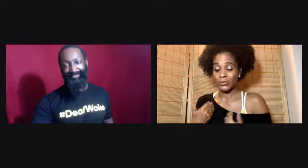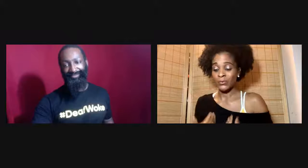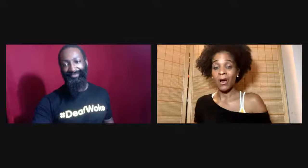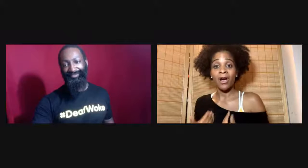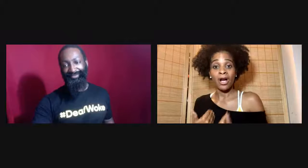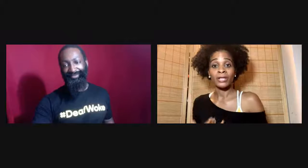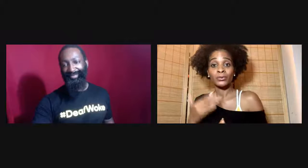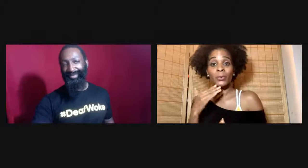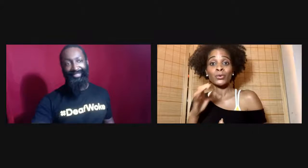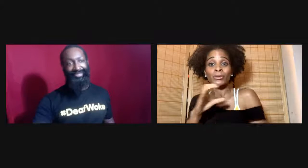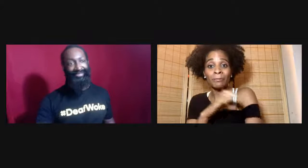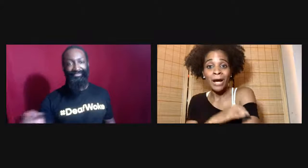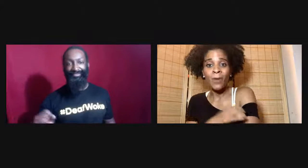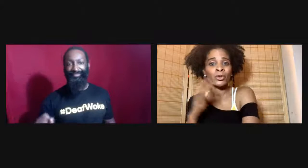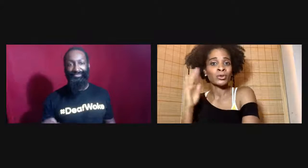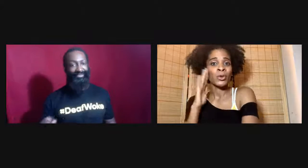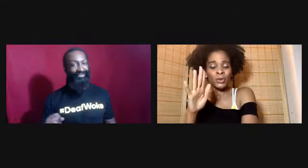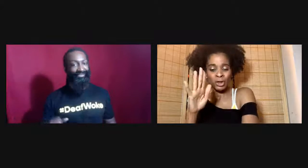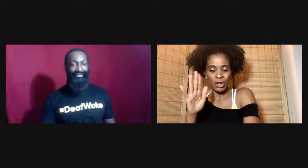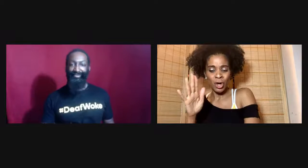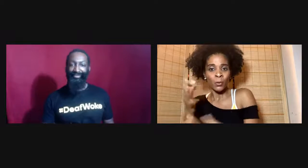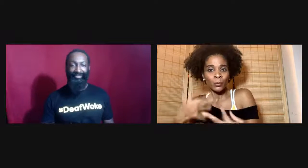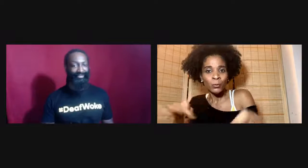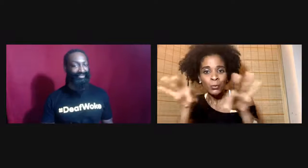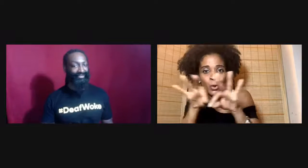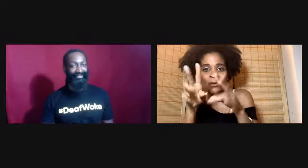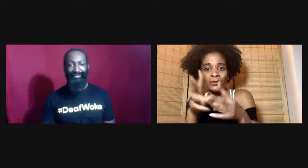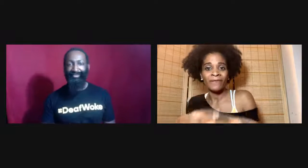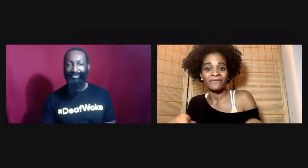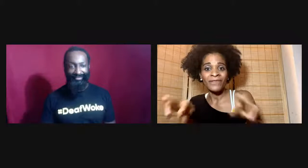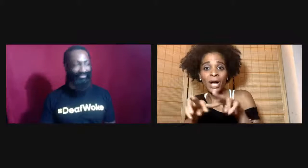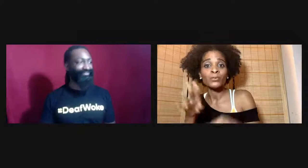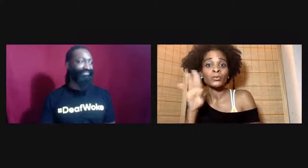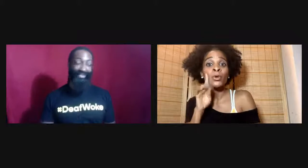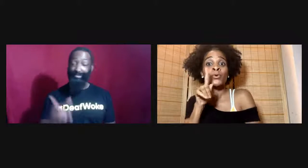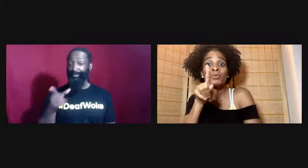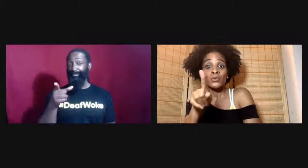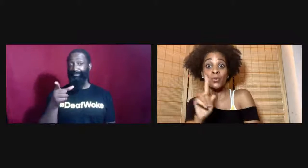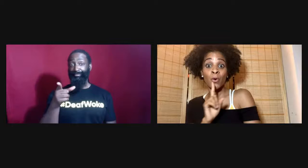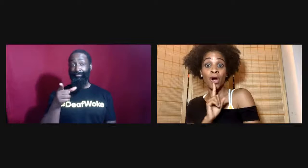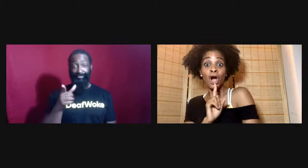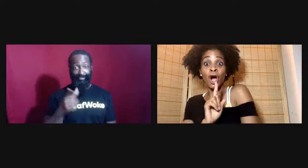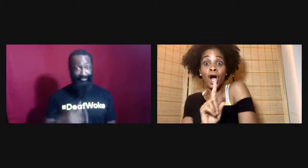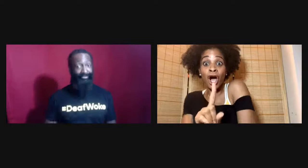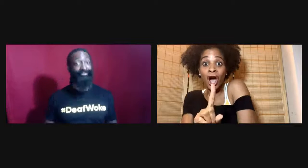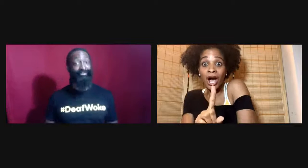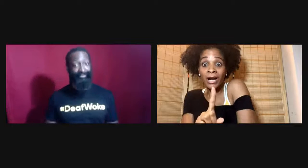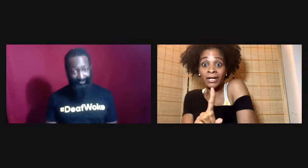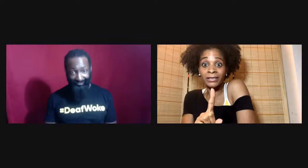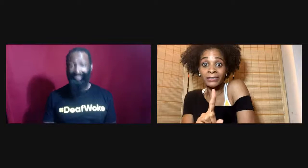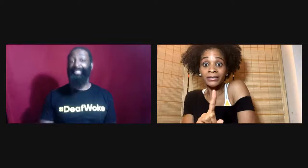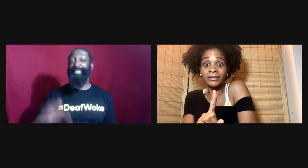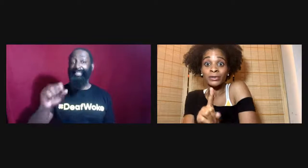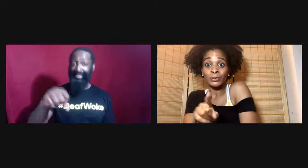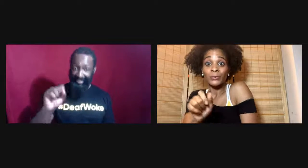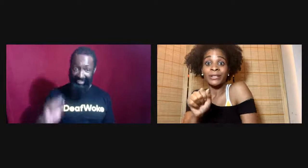how our ancestors had such power and how we have power.